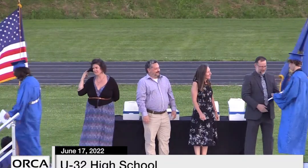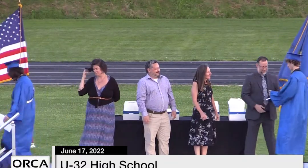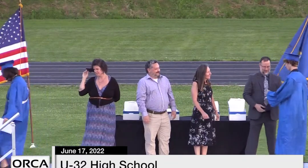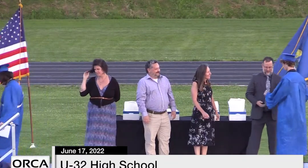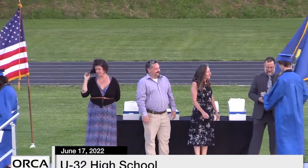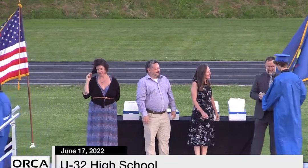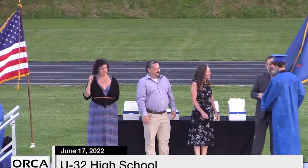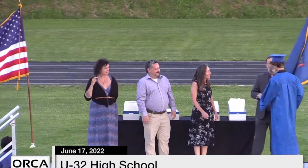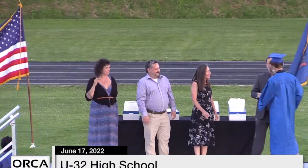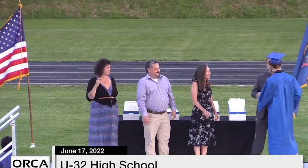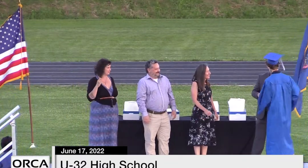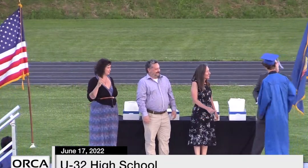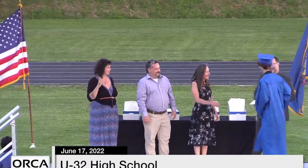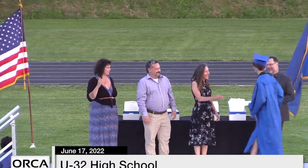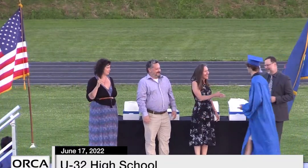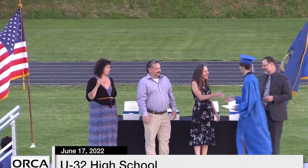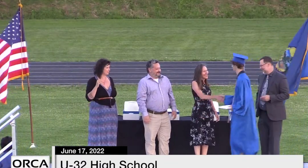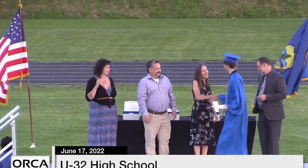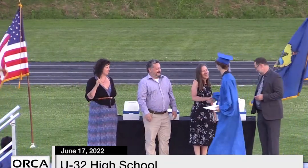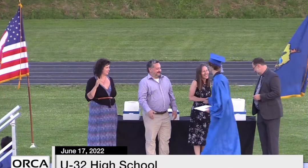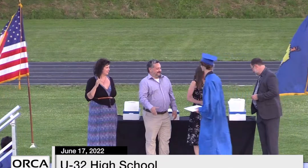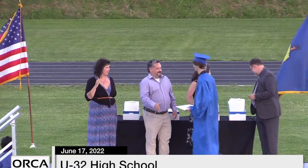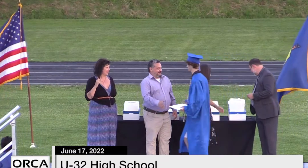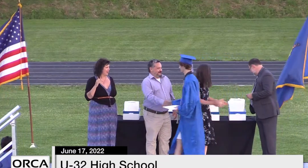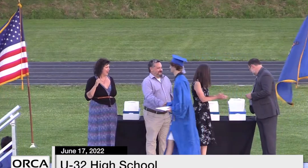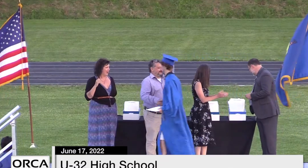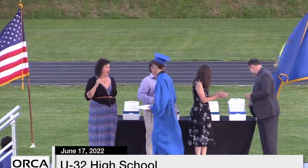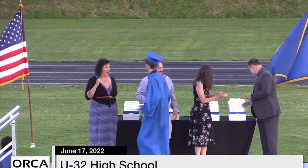Eliguin Ann Johnson.